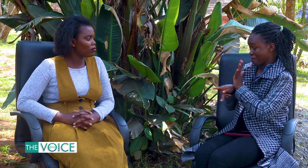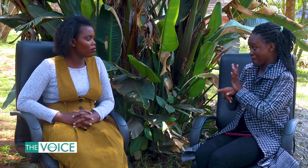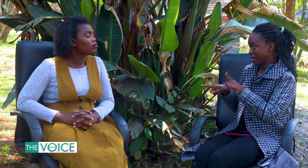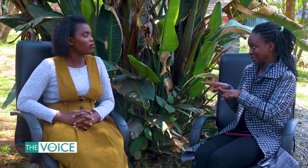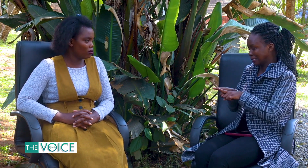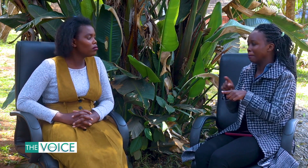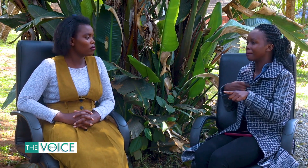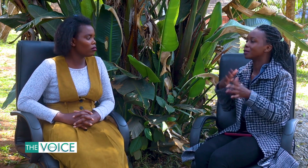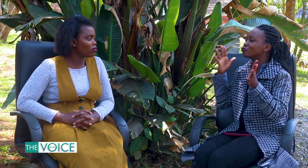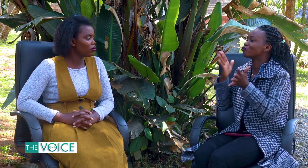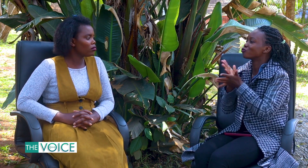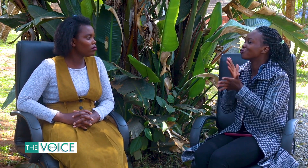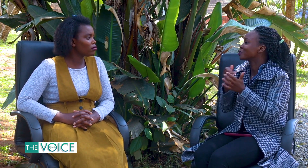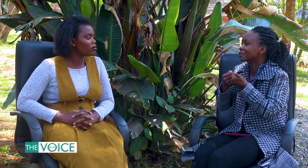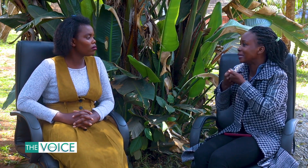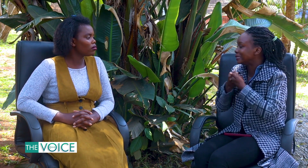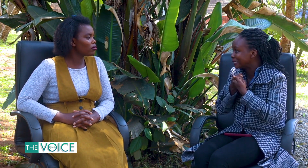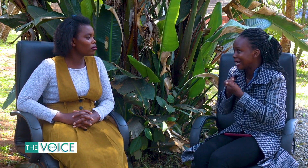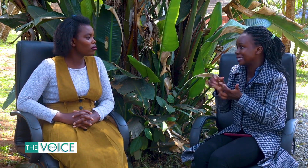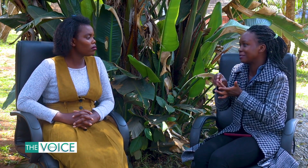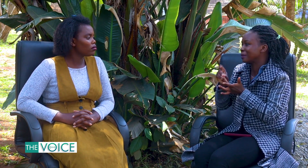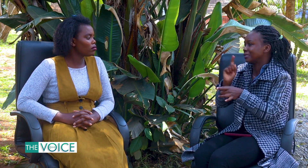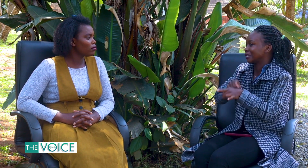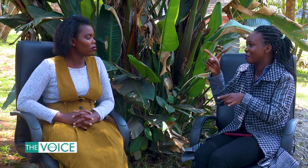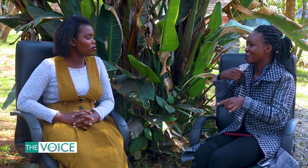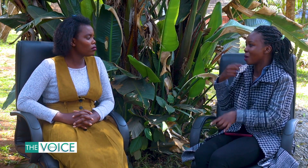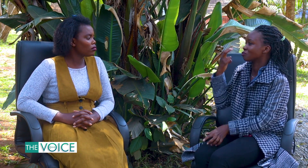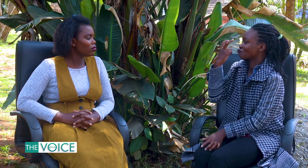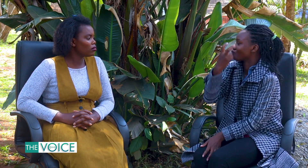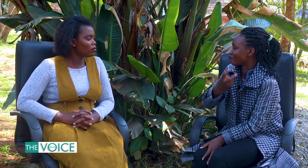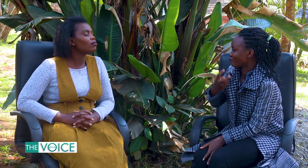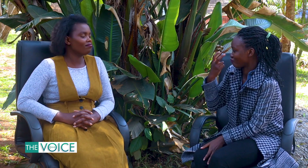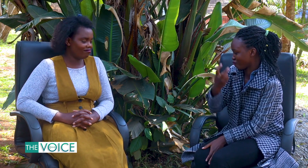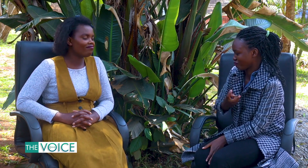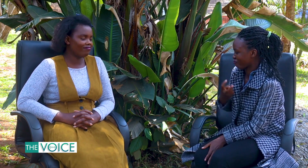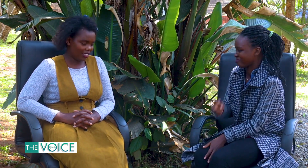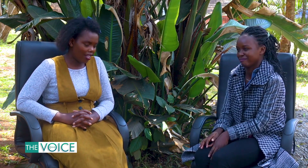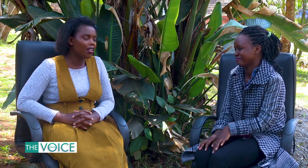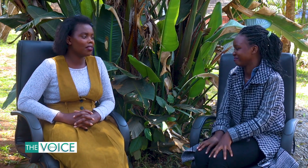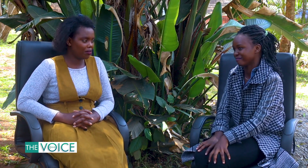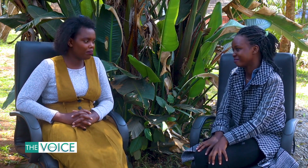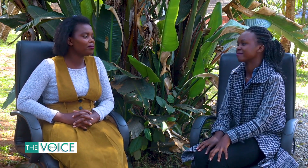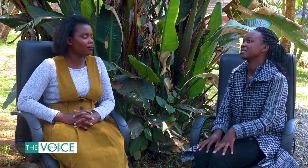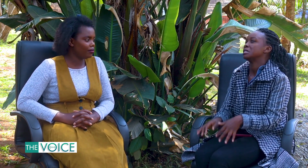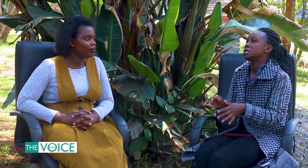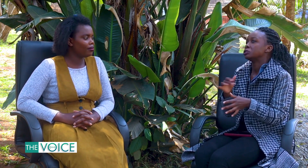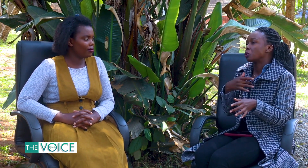school, that was a very big challenge for me, where I had to rely on mouthing, which wasn't the best.